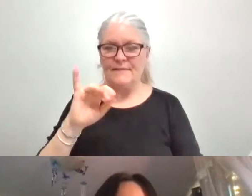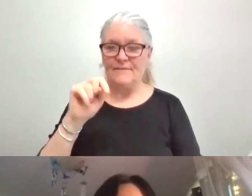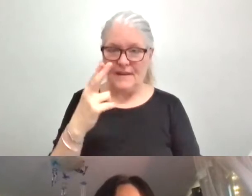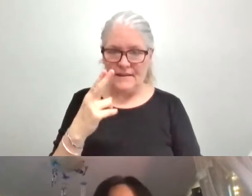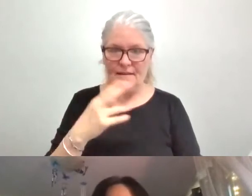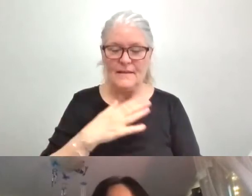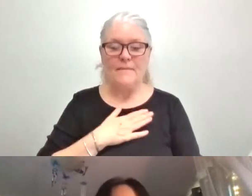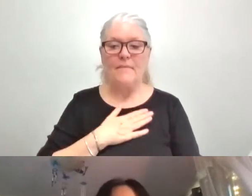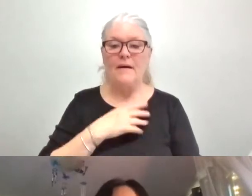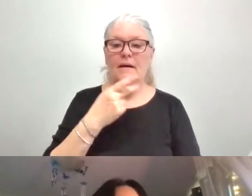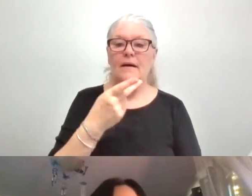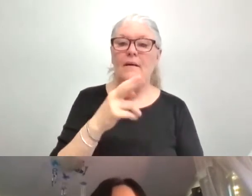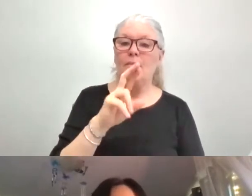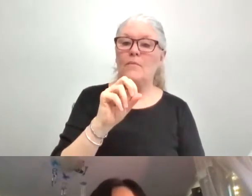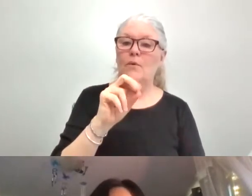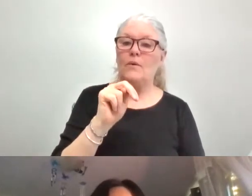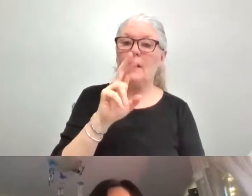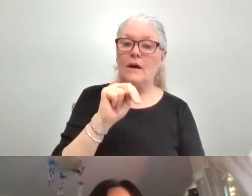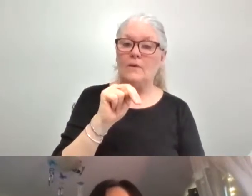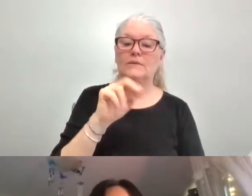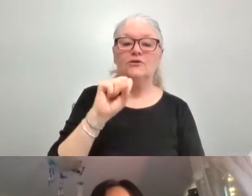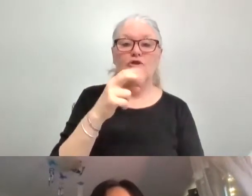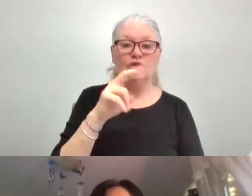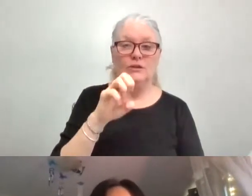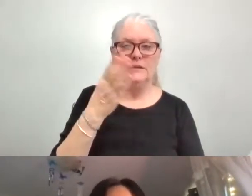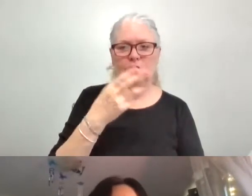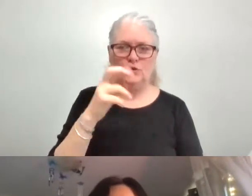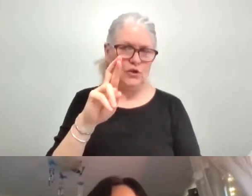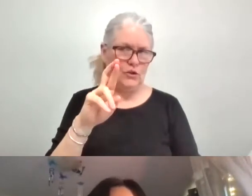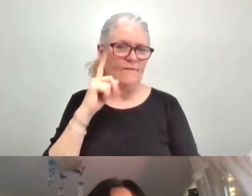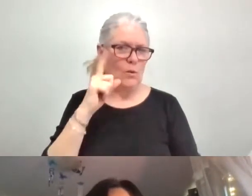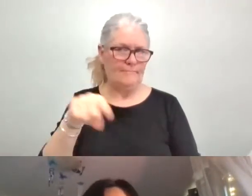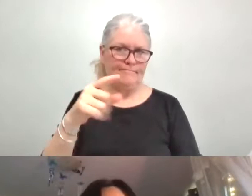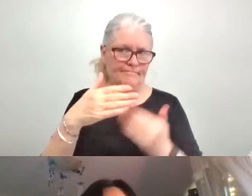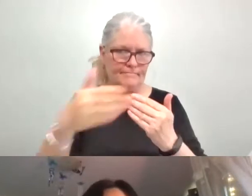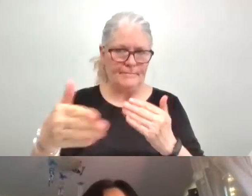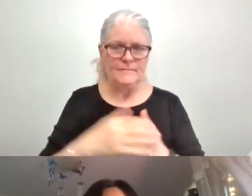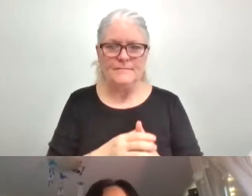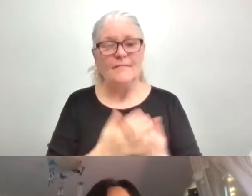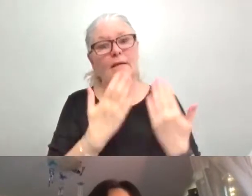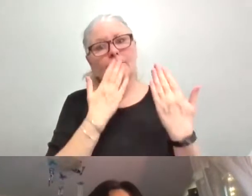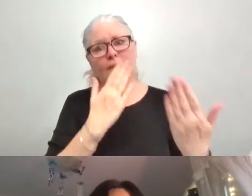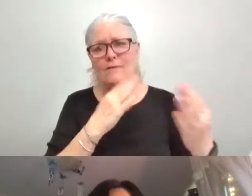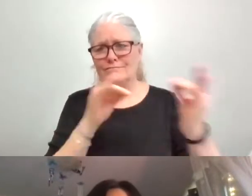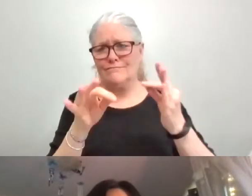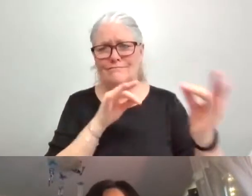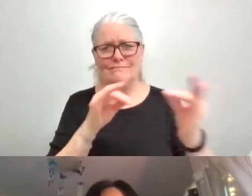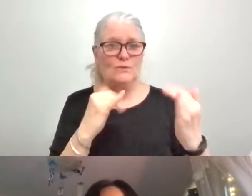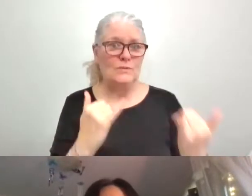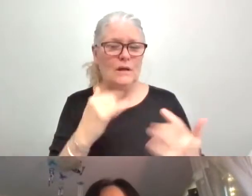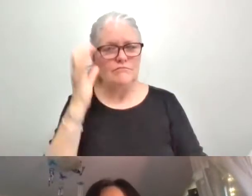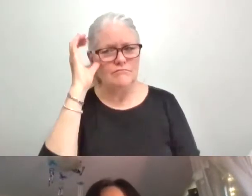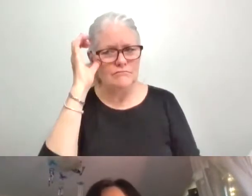she, her, just so everyone knows going forward. Thank you so much for talking today, Imani. I really enjoyed listening to